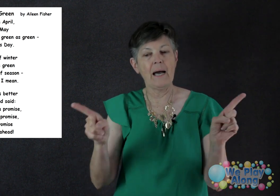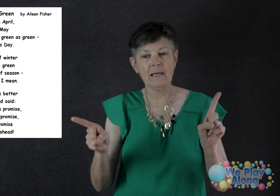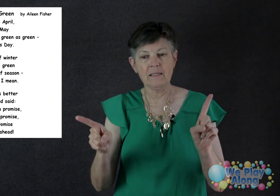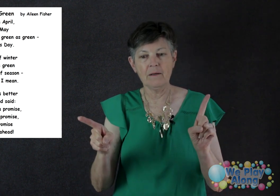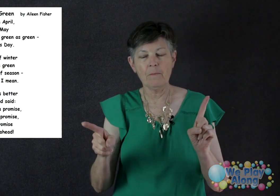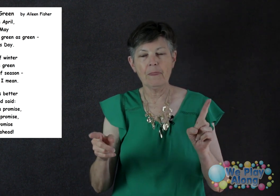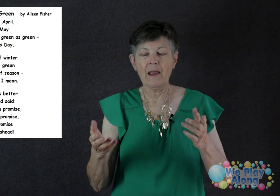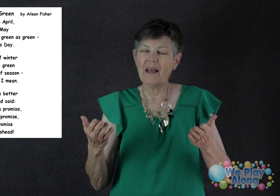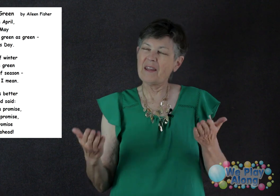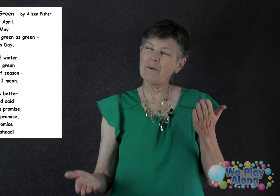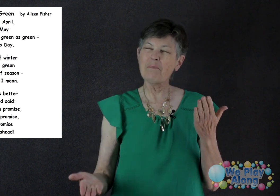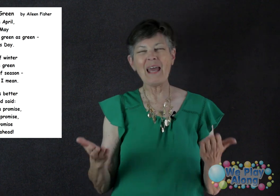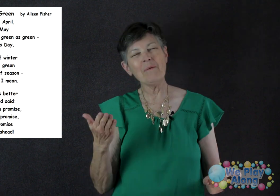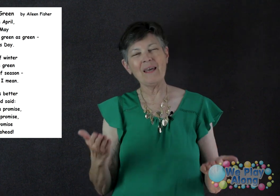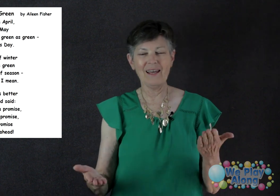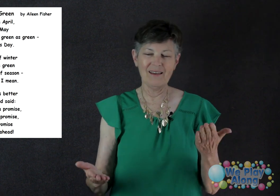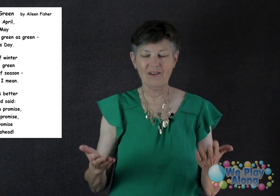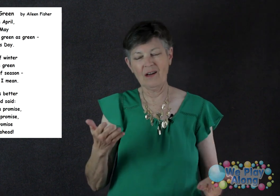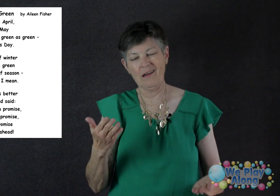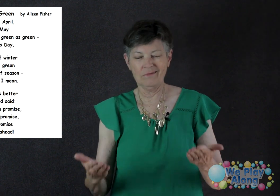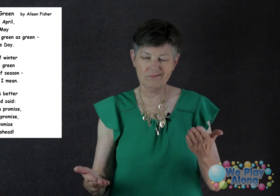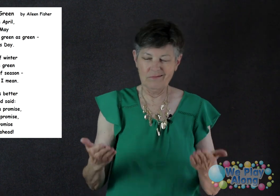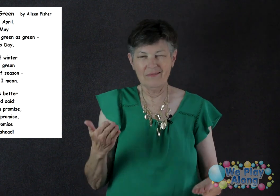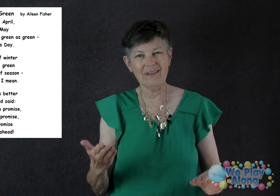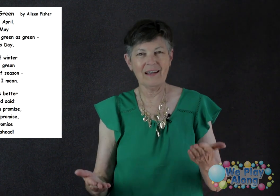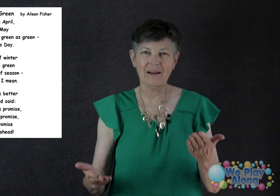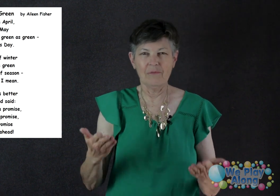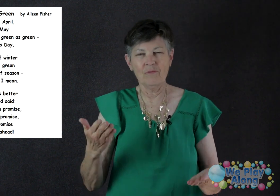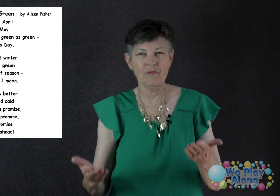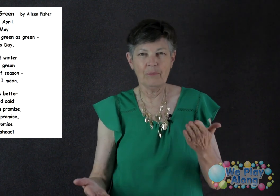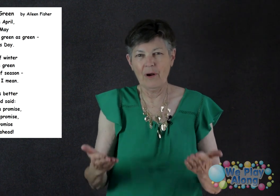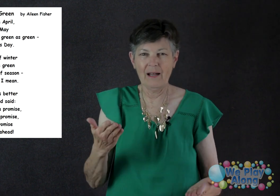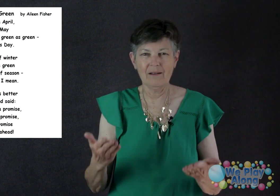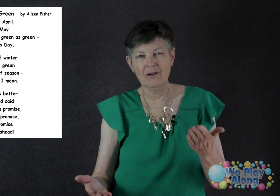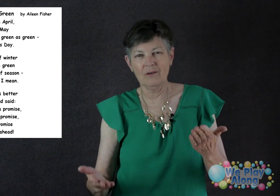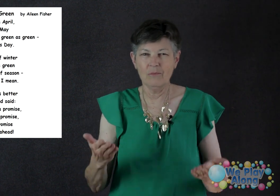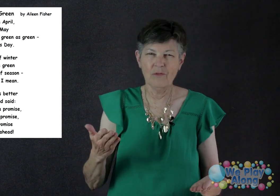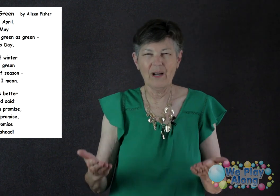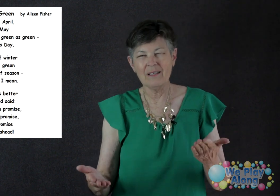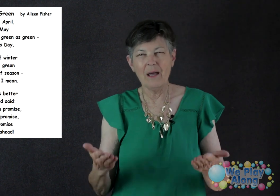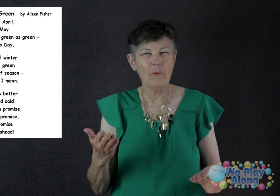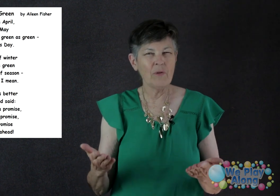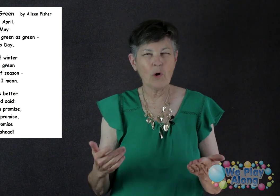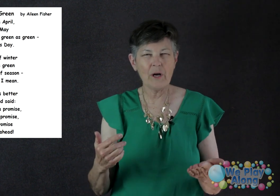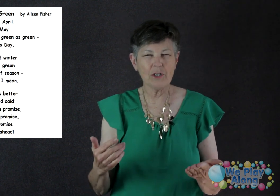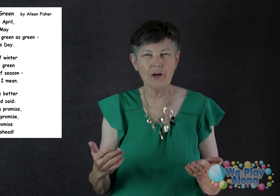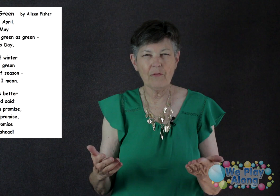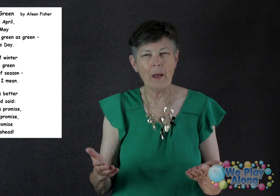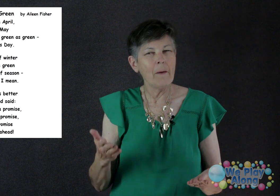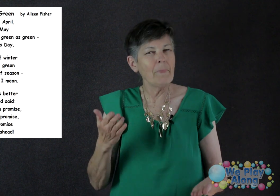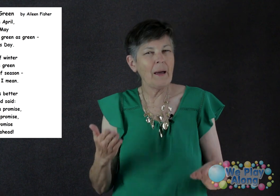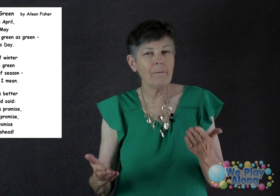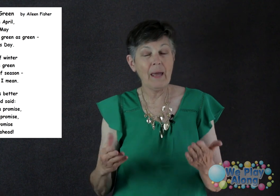But then maybe you're going to kind of flip your hand, you know, move your hand with a question on your face. But